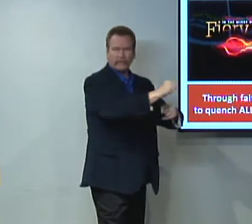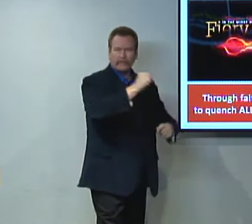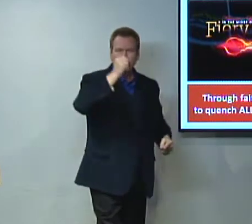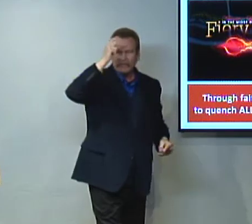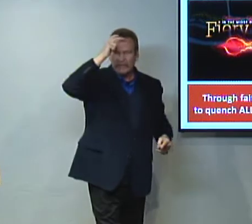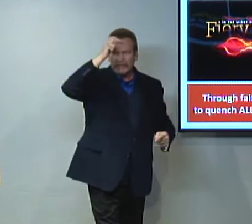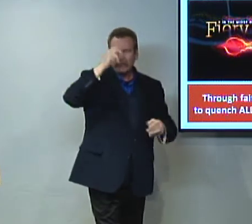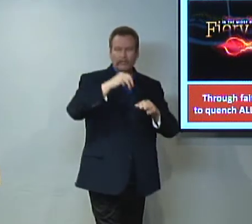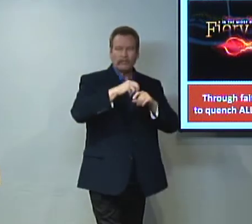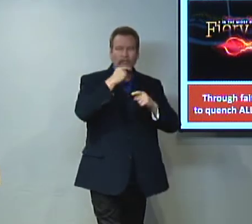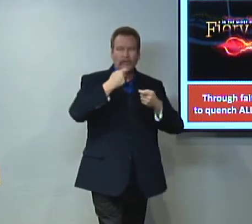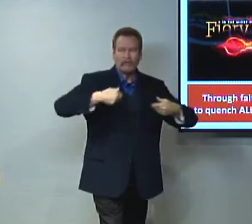already conquered the devil.